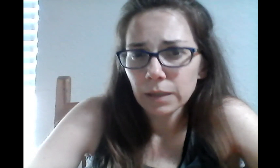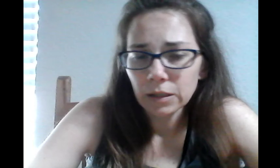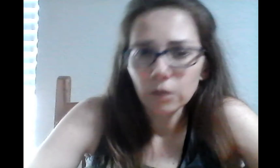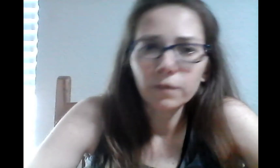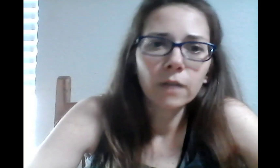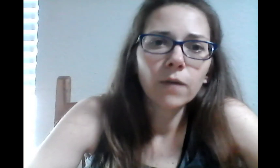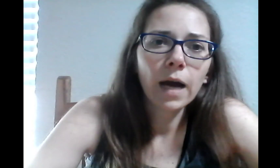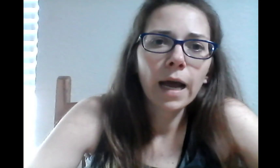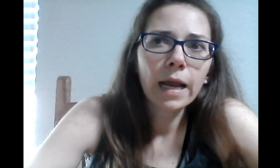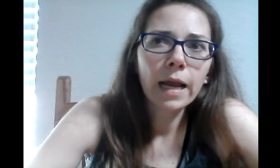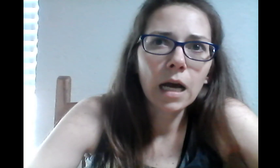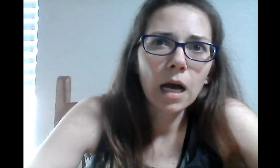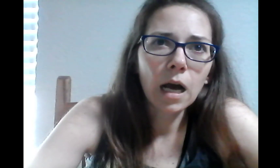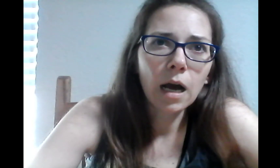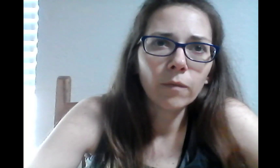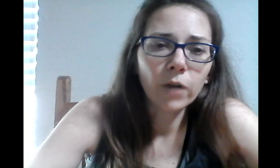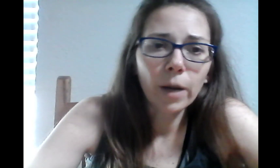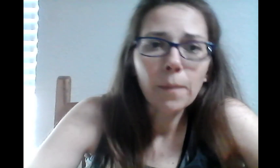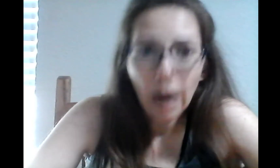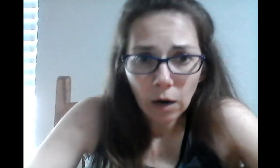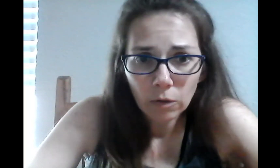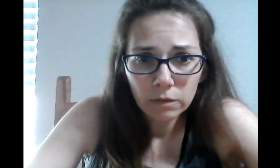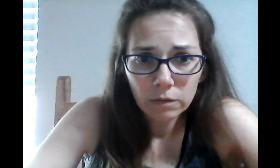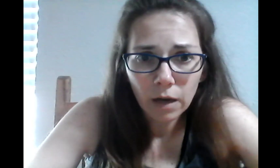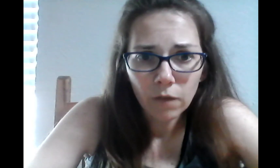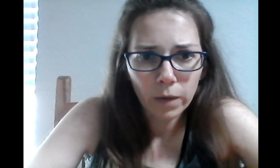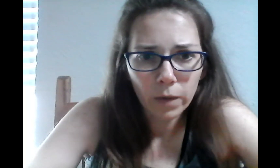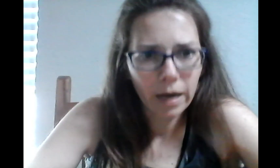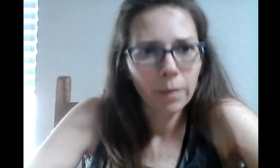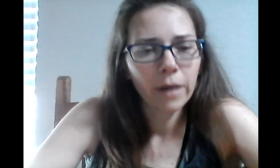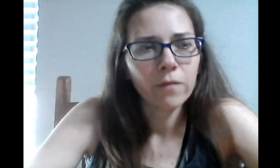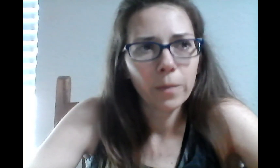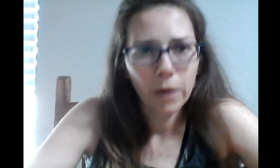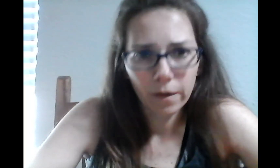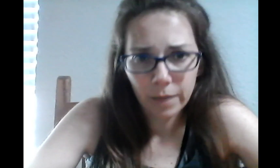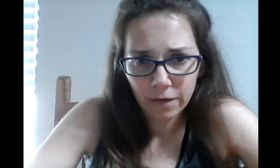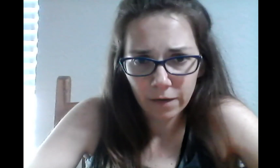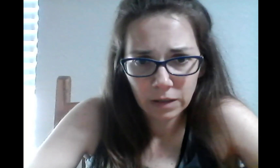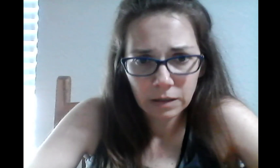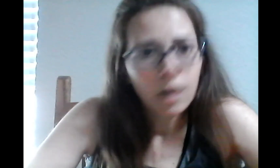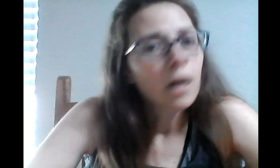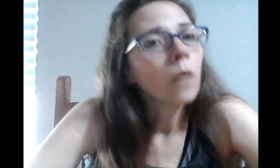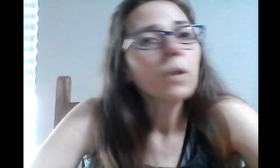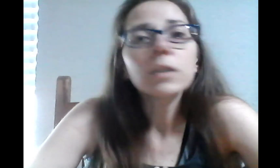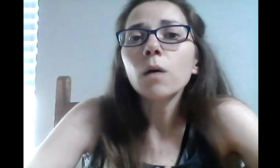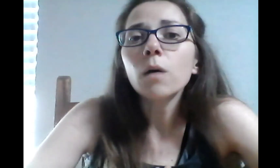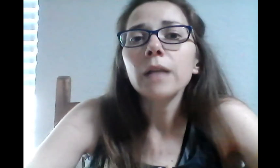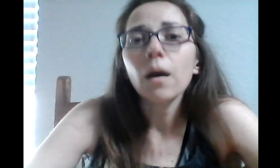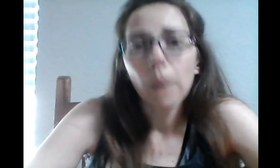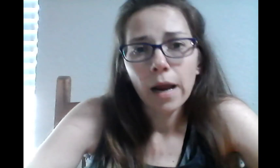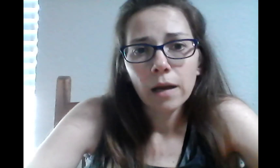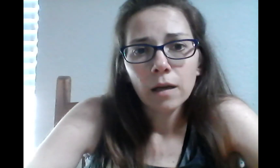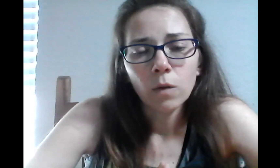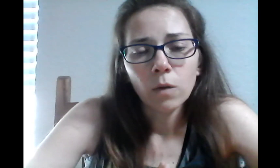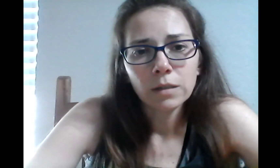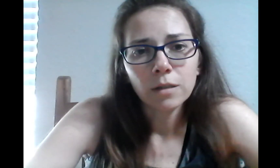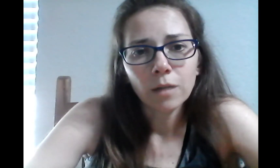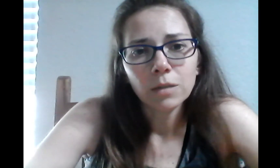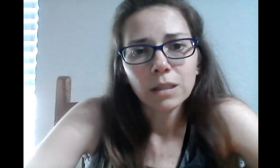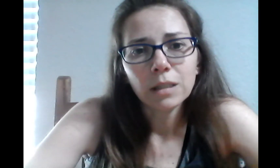myself deaf. I am very proud of who I am. I am very proud of my deafness. It wasn't always that way. It wasn't until I was